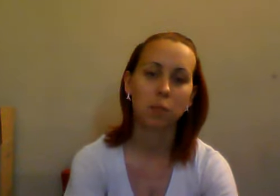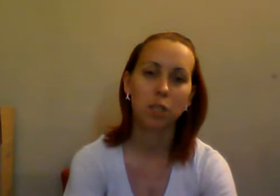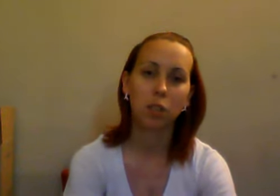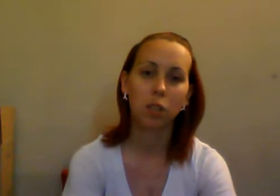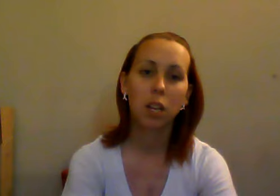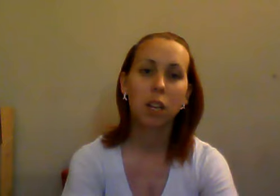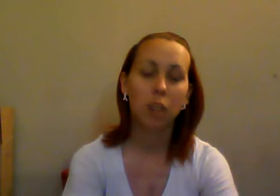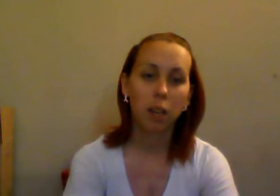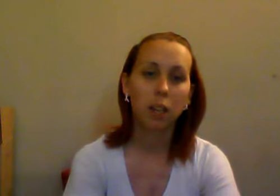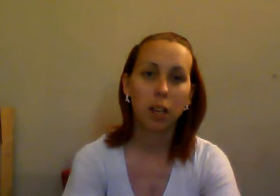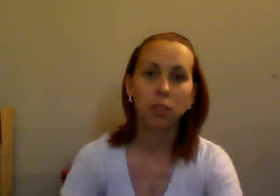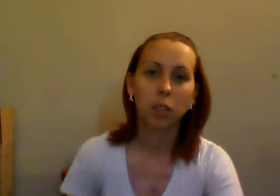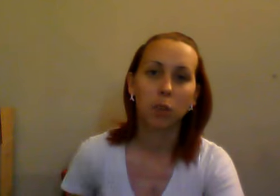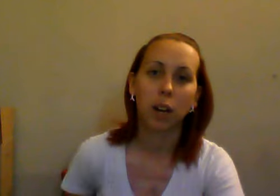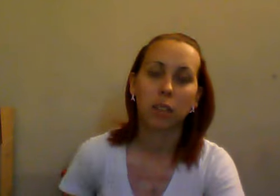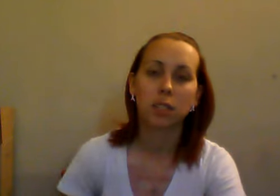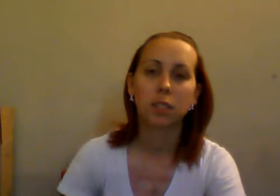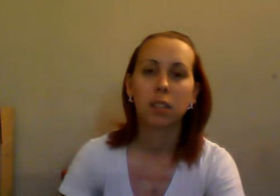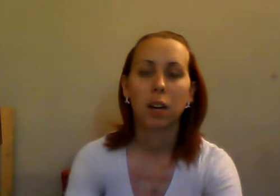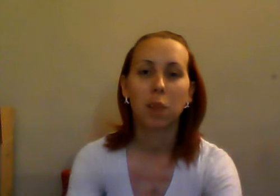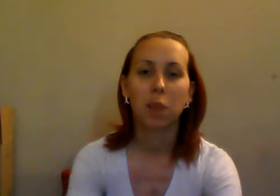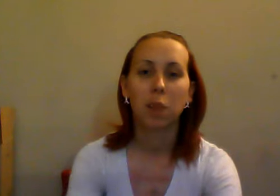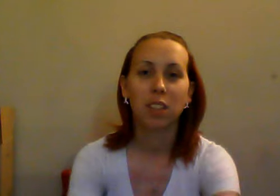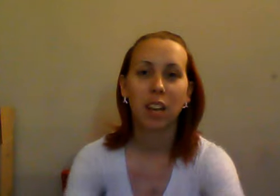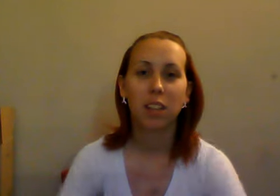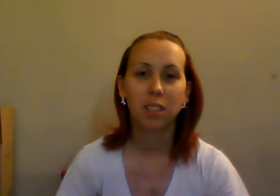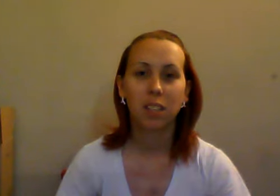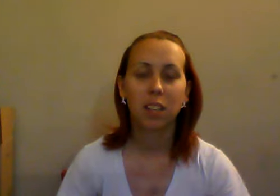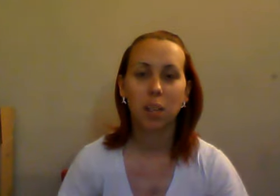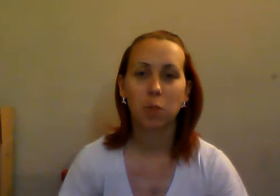So that is really good practice. Other than that, keep working on